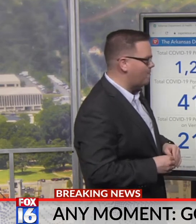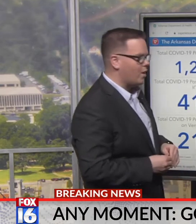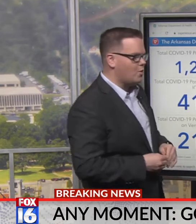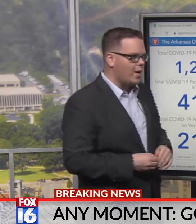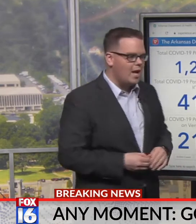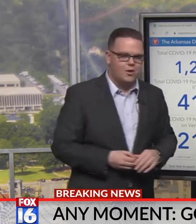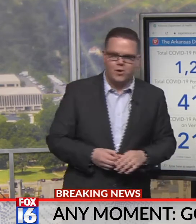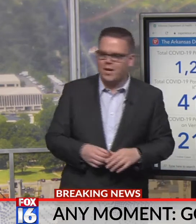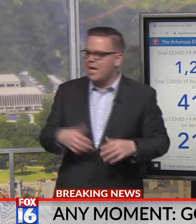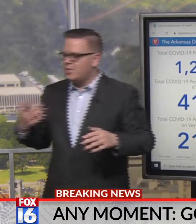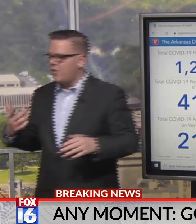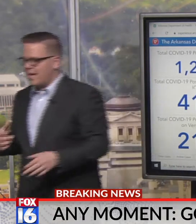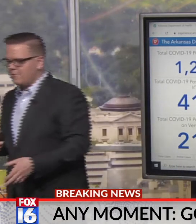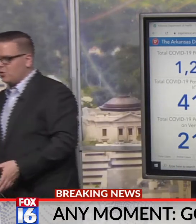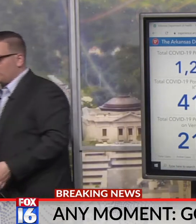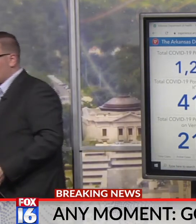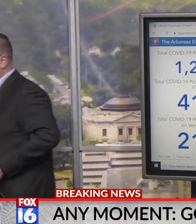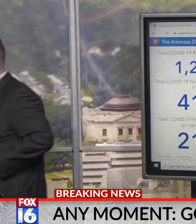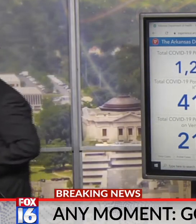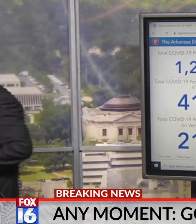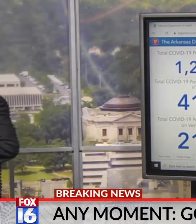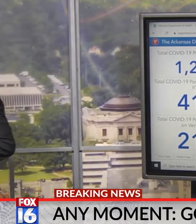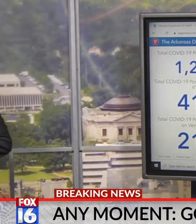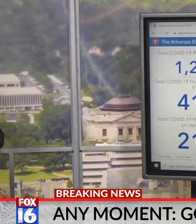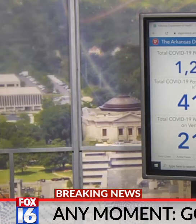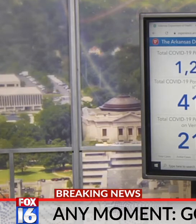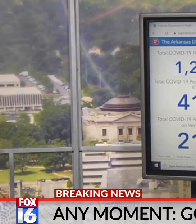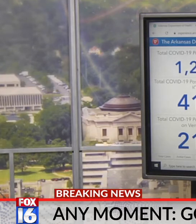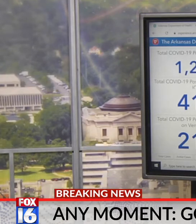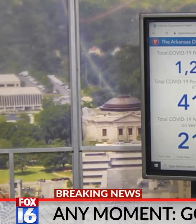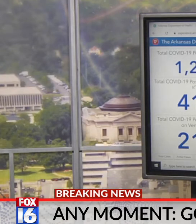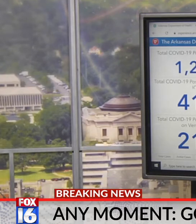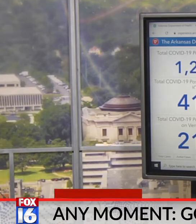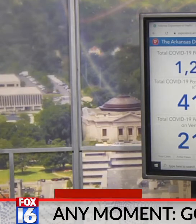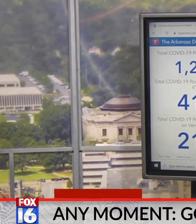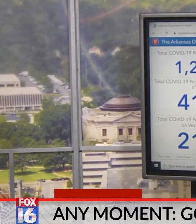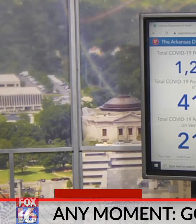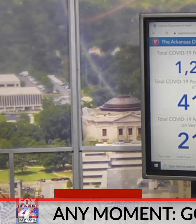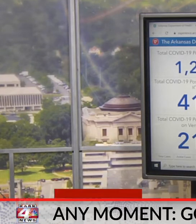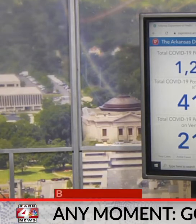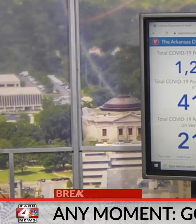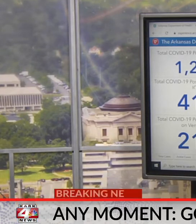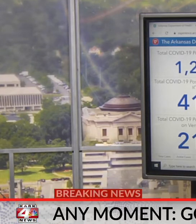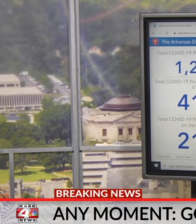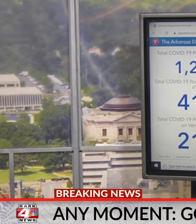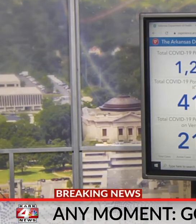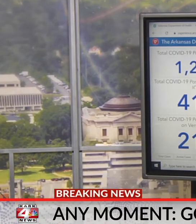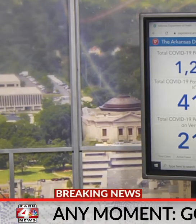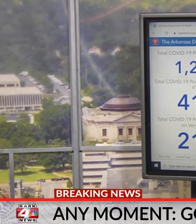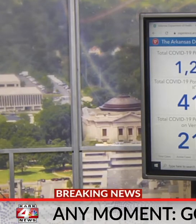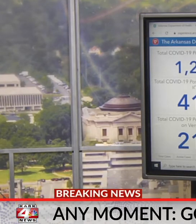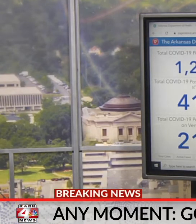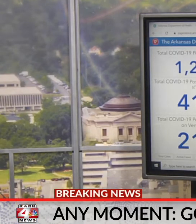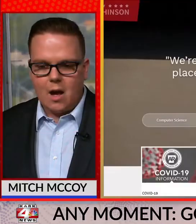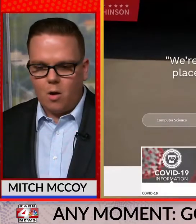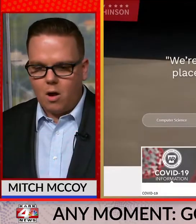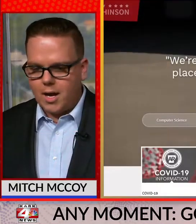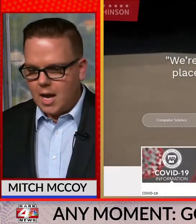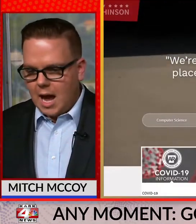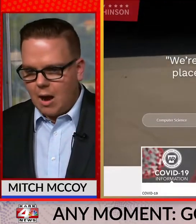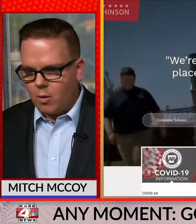capacity 4,300. So that gives you a pretty good breakdown of all of the hospitalizations across the state. That is available right